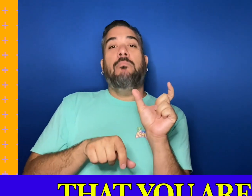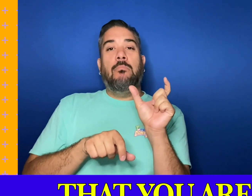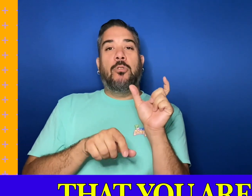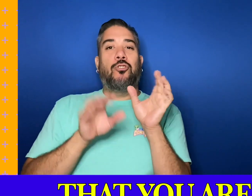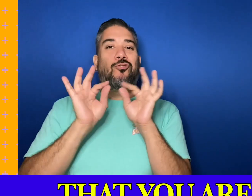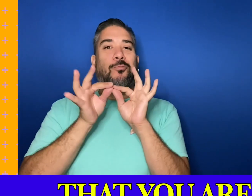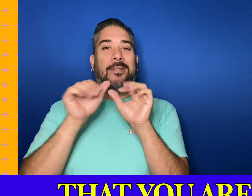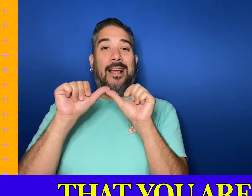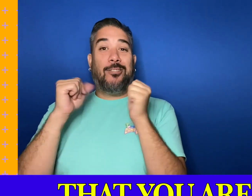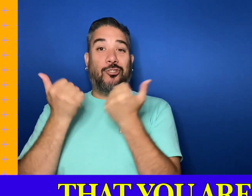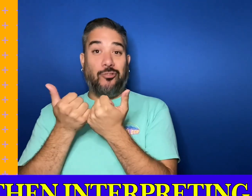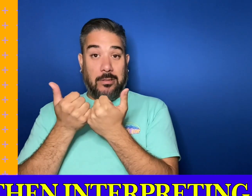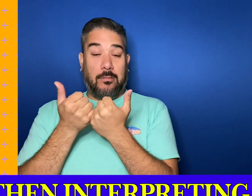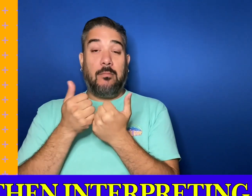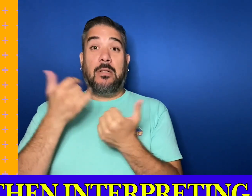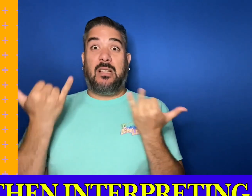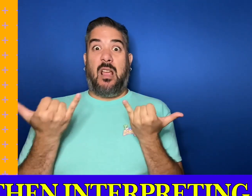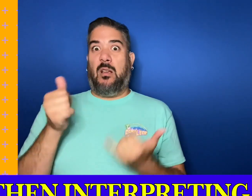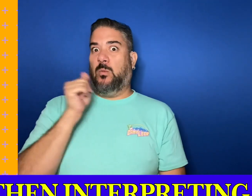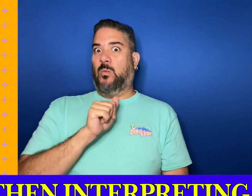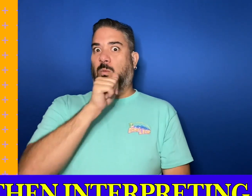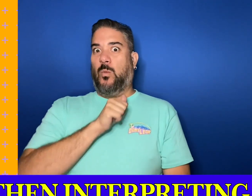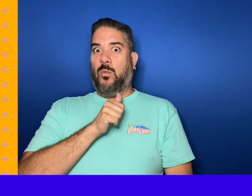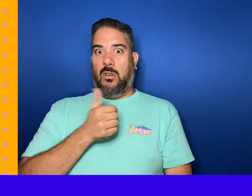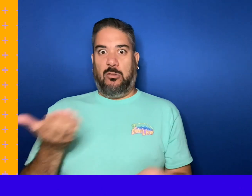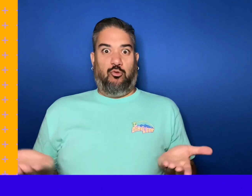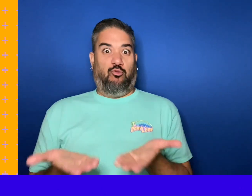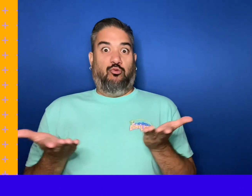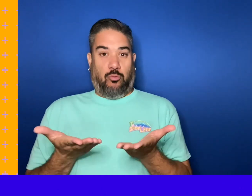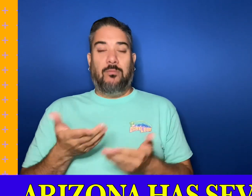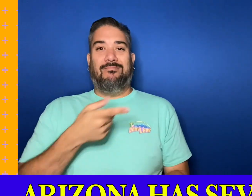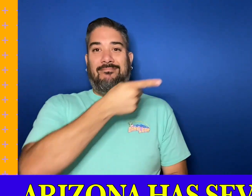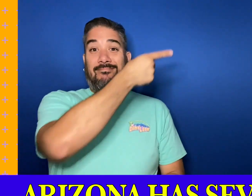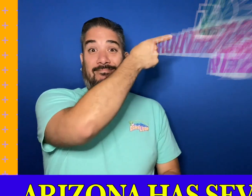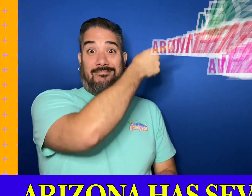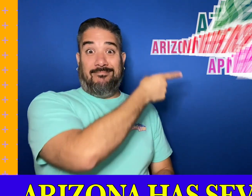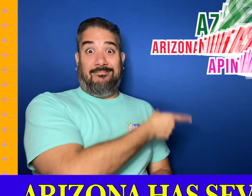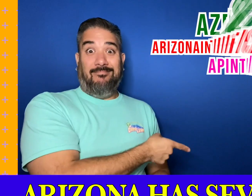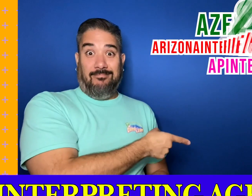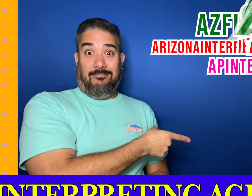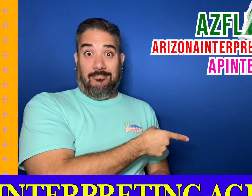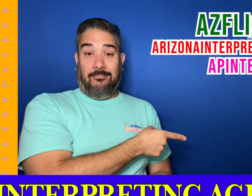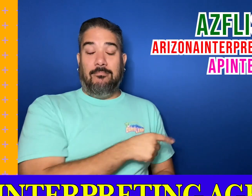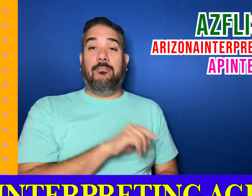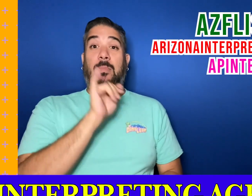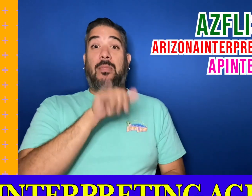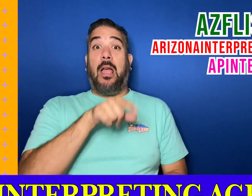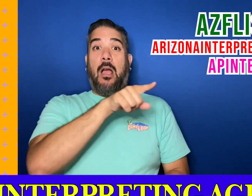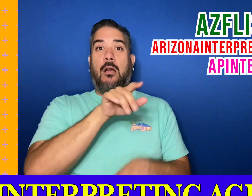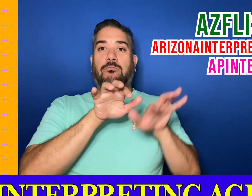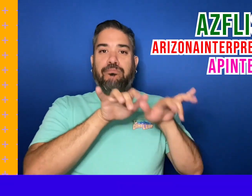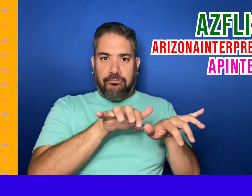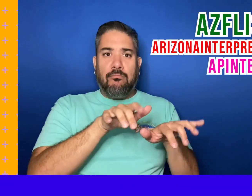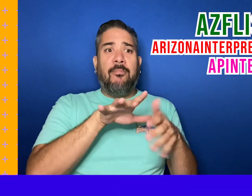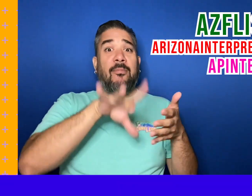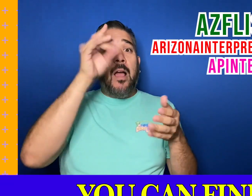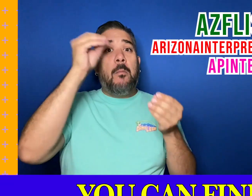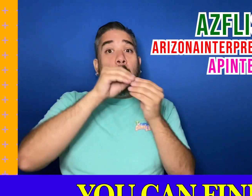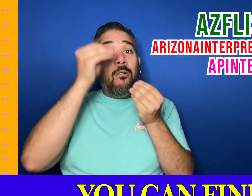you're in, then Interpreting Agency. Arizona has several interpreting agencies. You can find